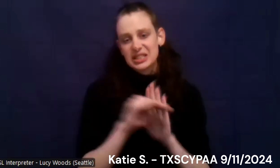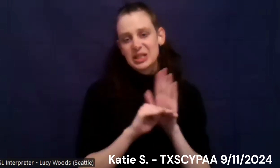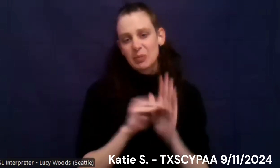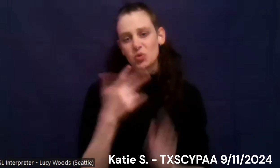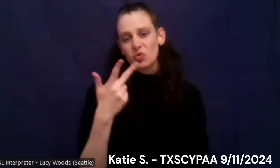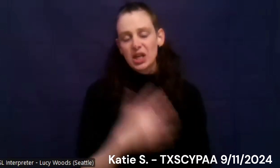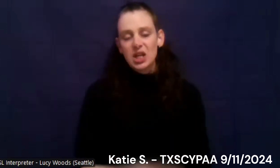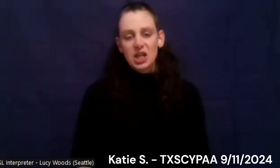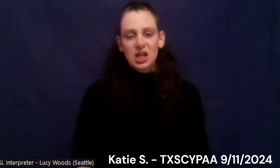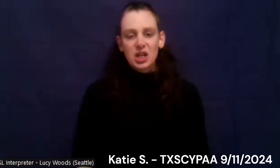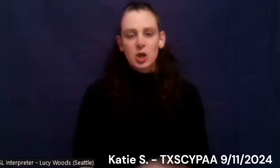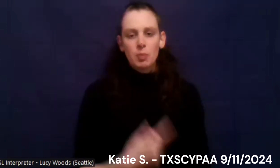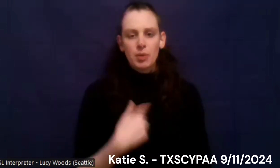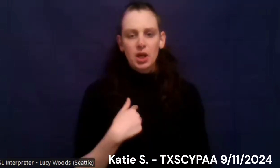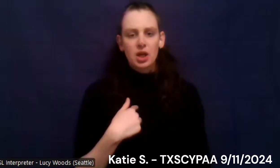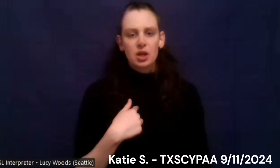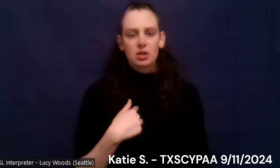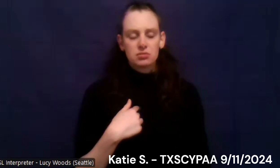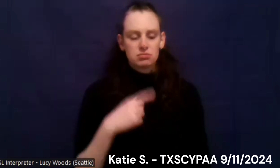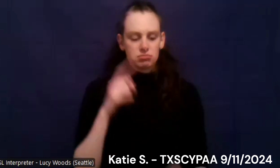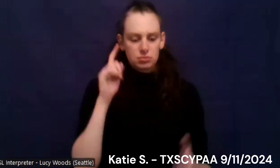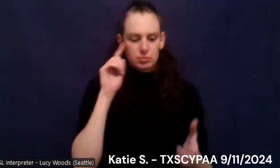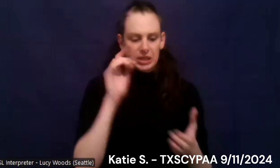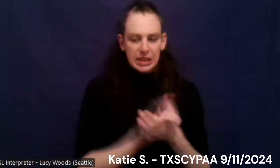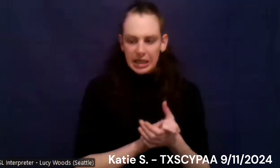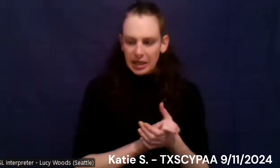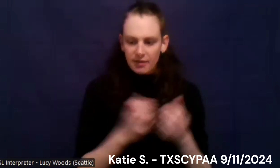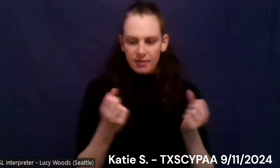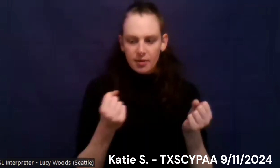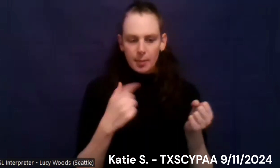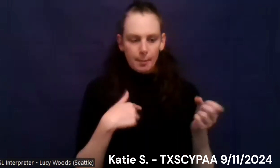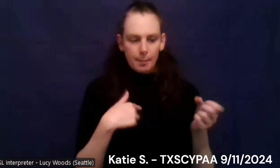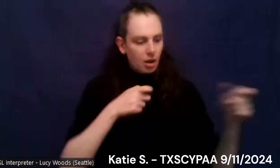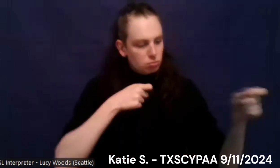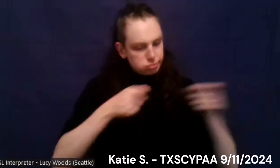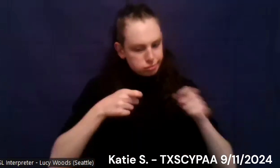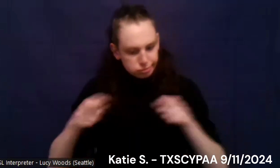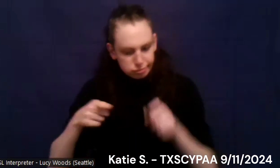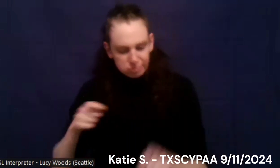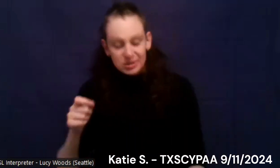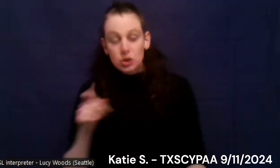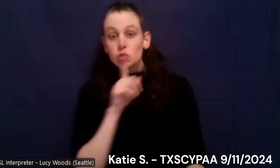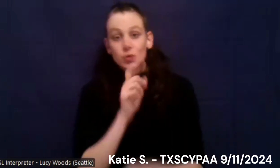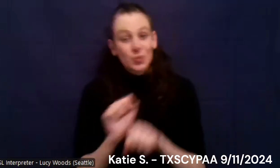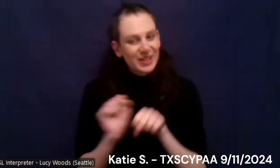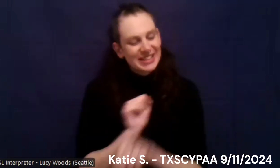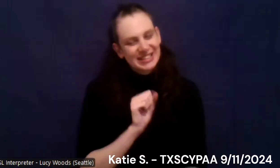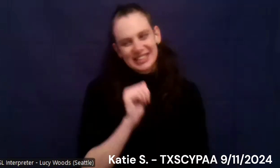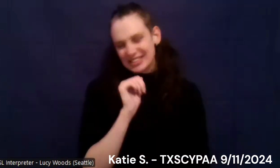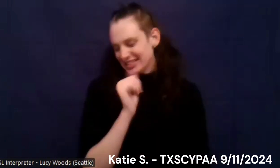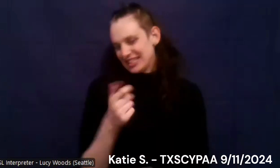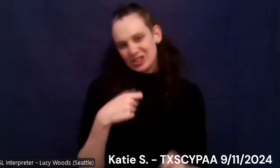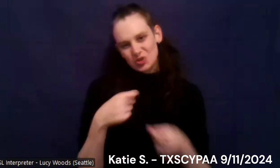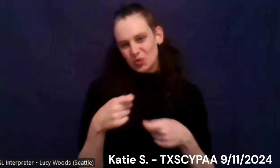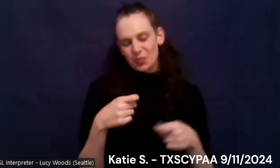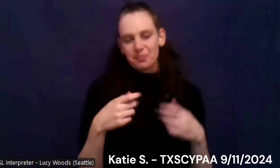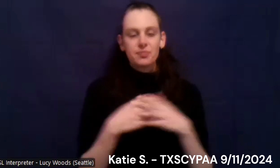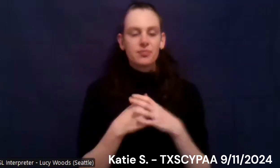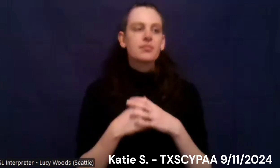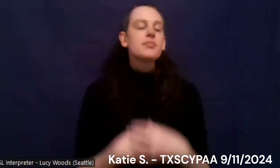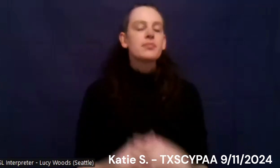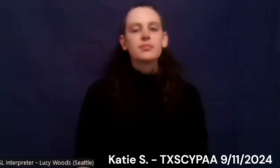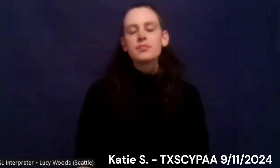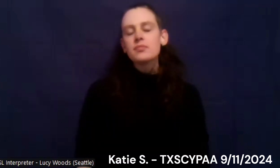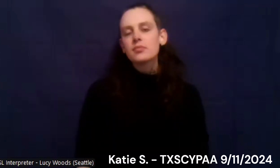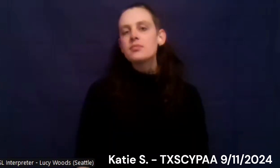will still convince myself that I have control over things that I absolutely do not have control over. Acceptance today is not like I